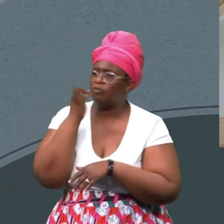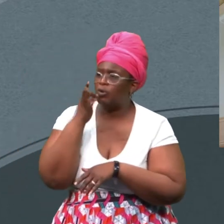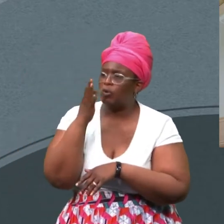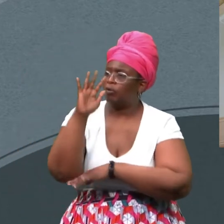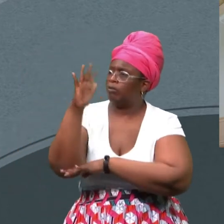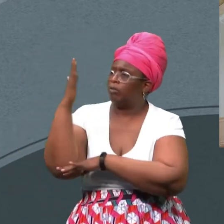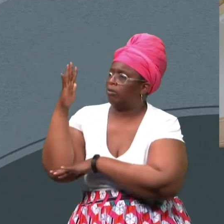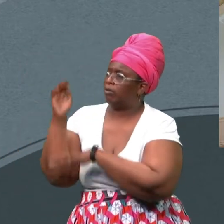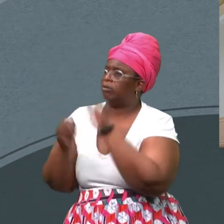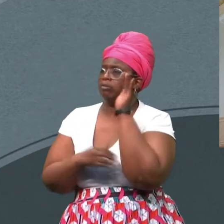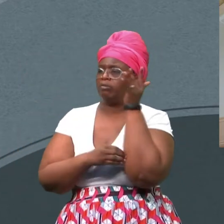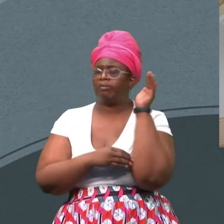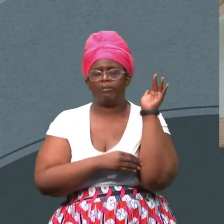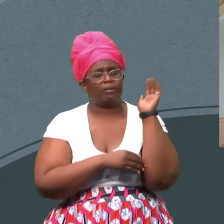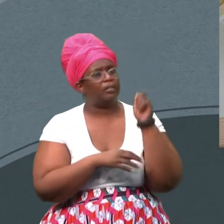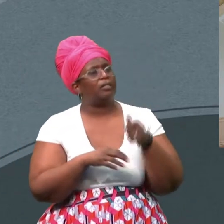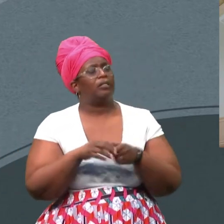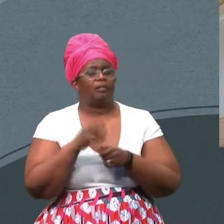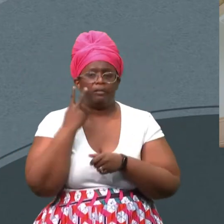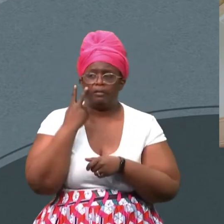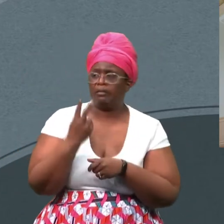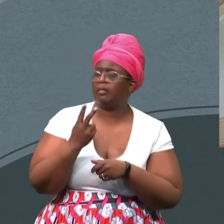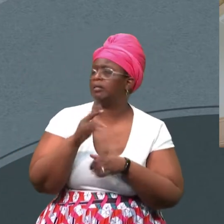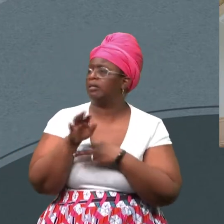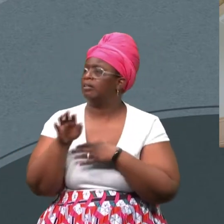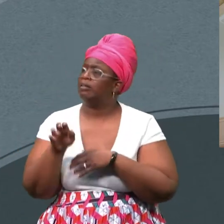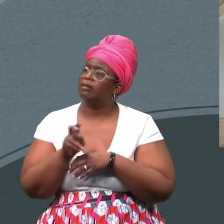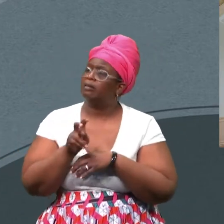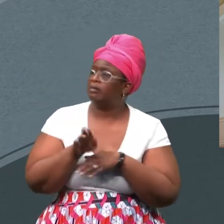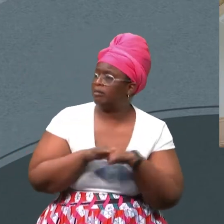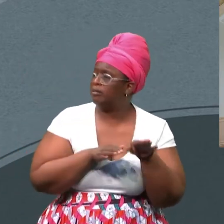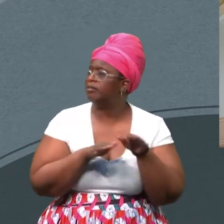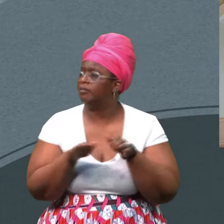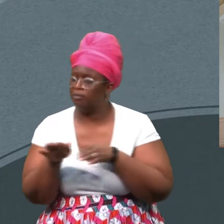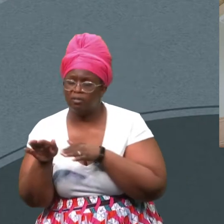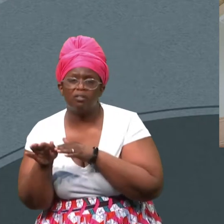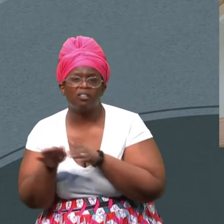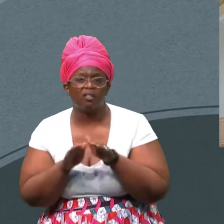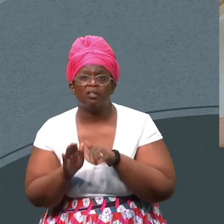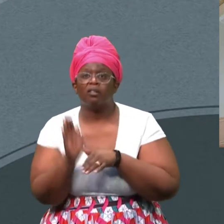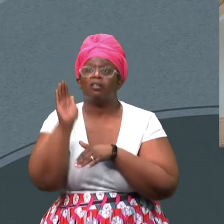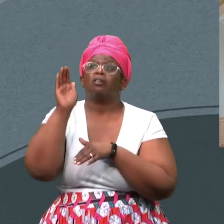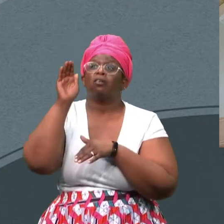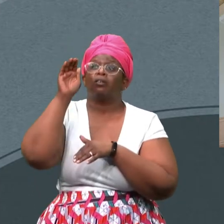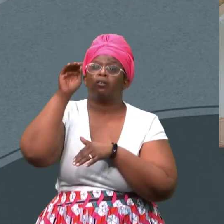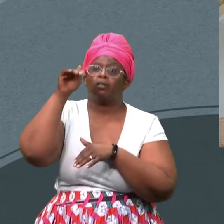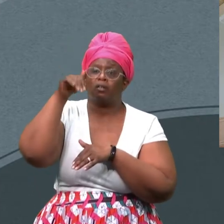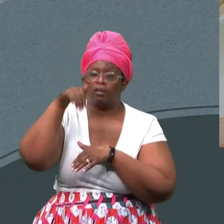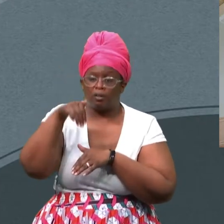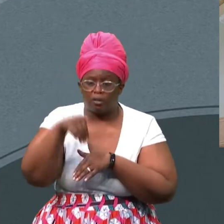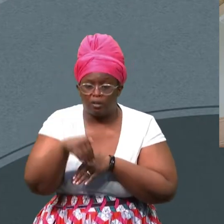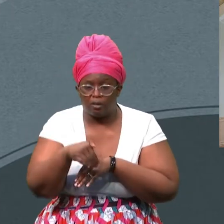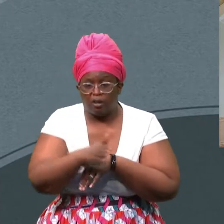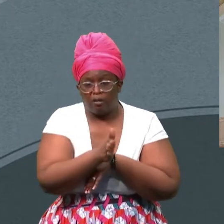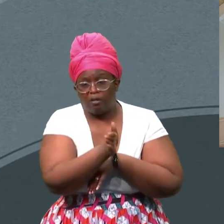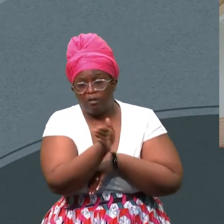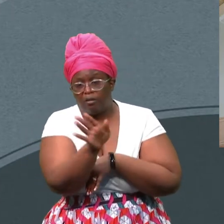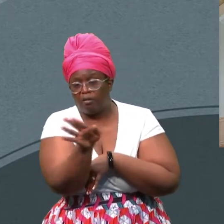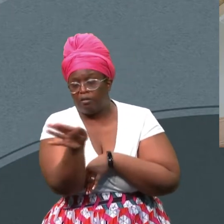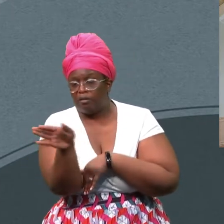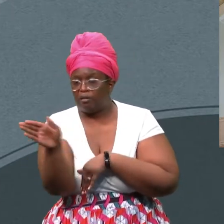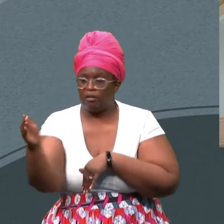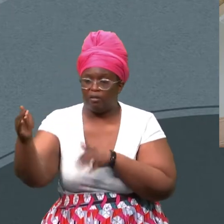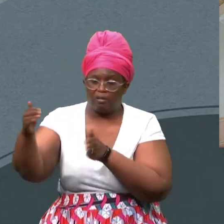on slopes that are terraced, that are sloped. And she goes along the main north-south road that is linked to the